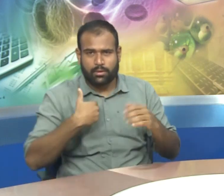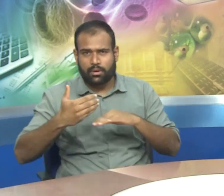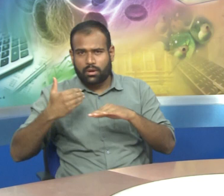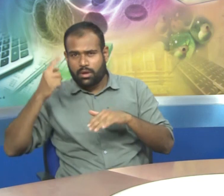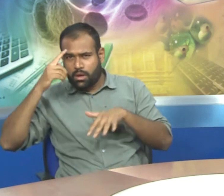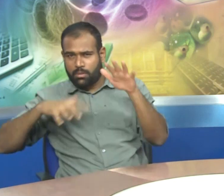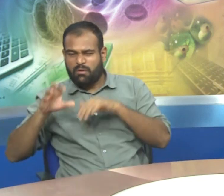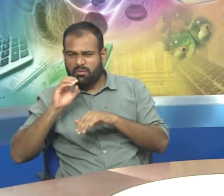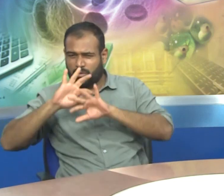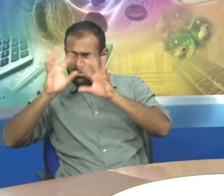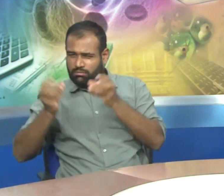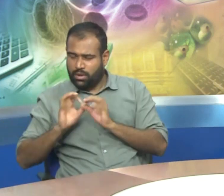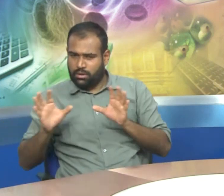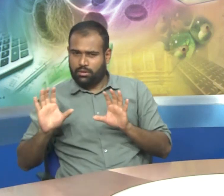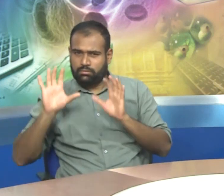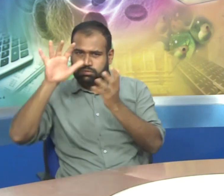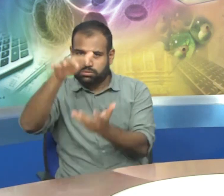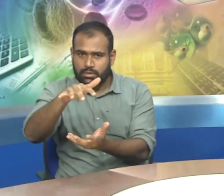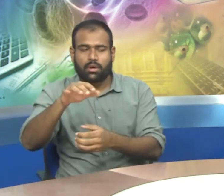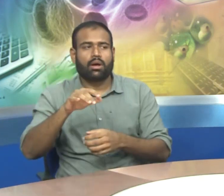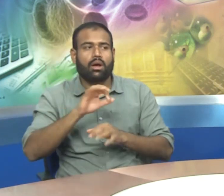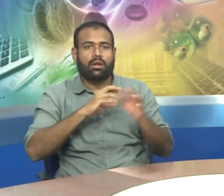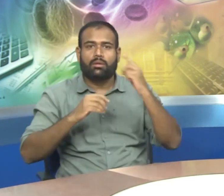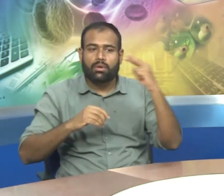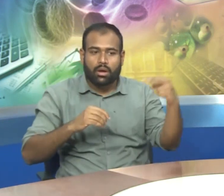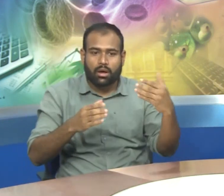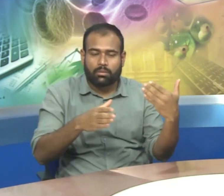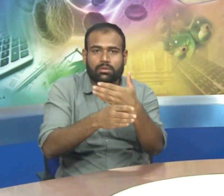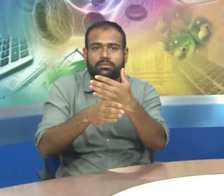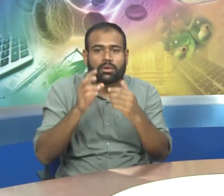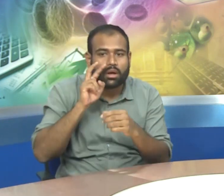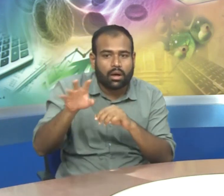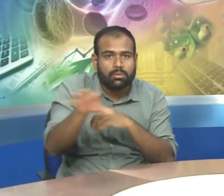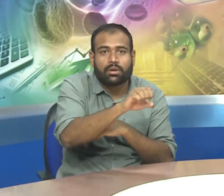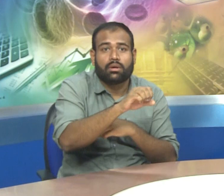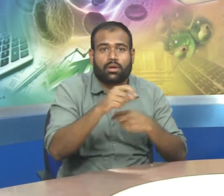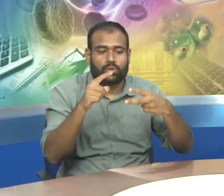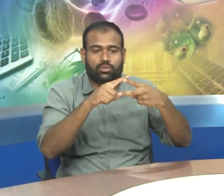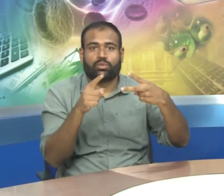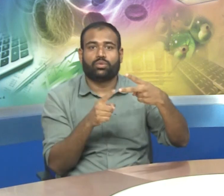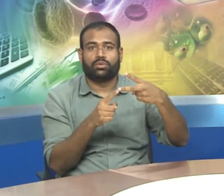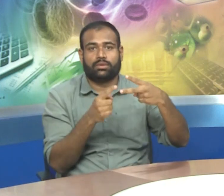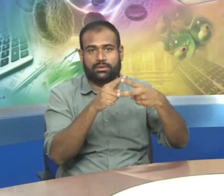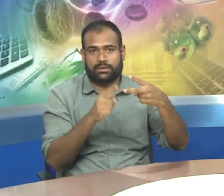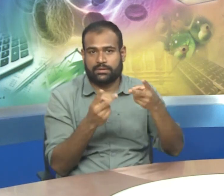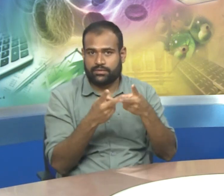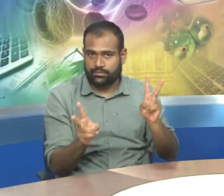types of services. The first one is responsive information service and the another is